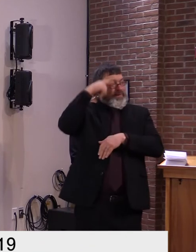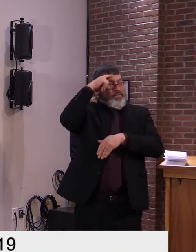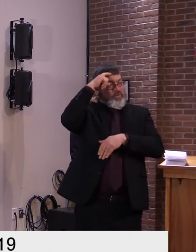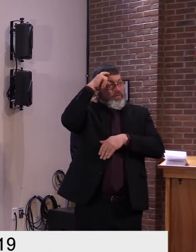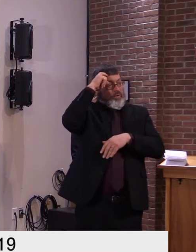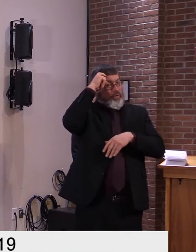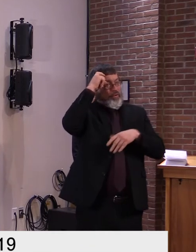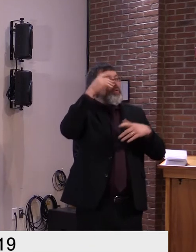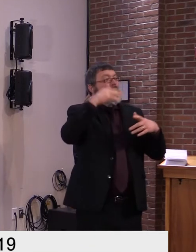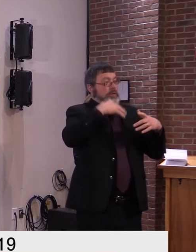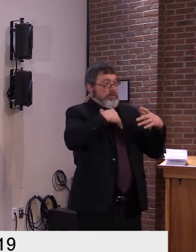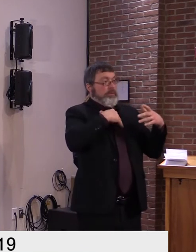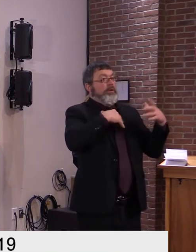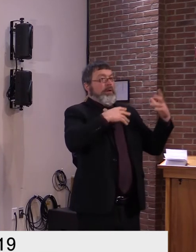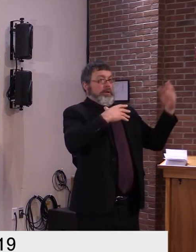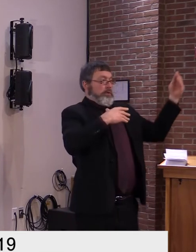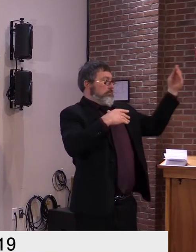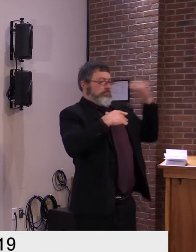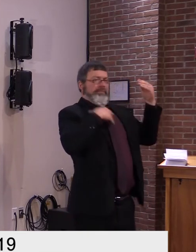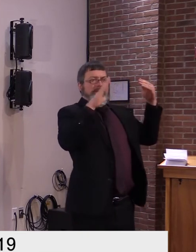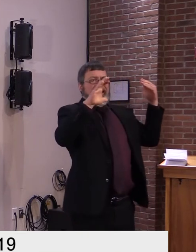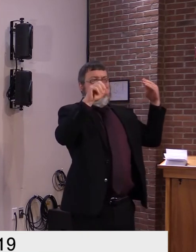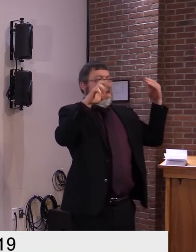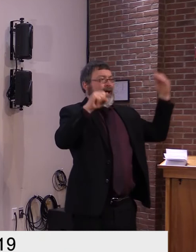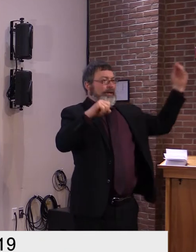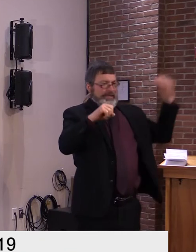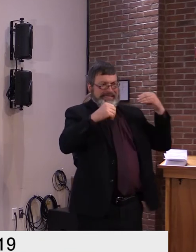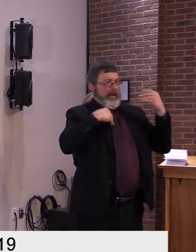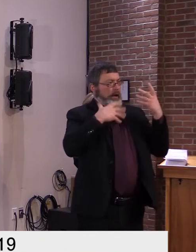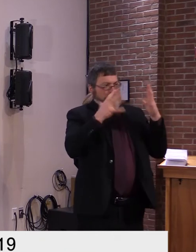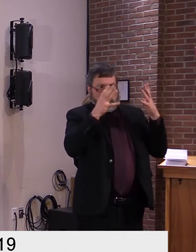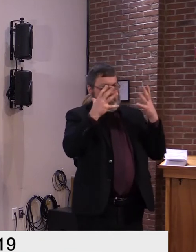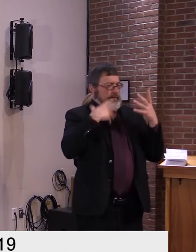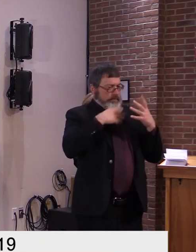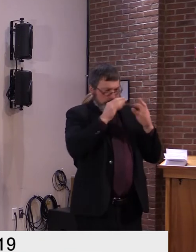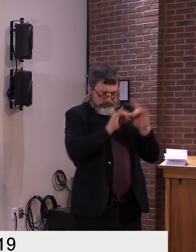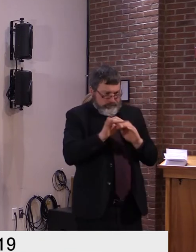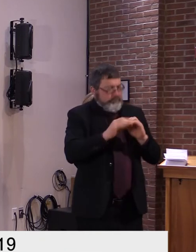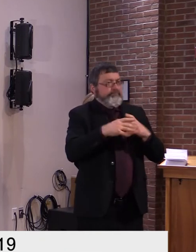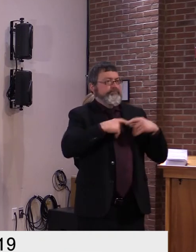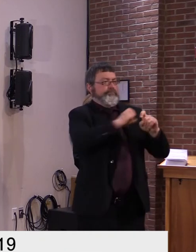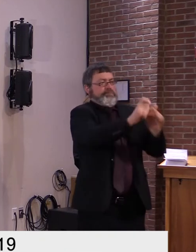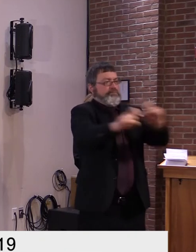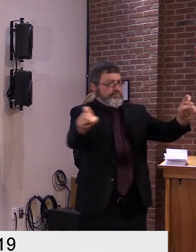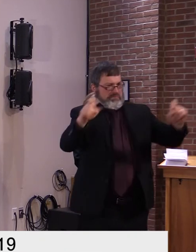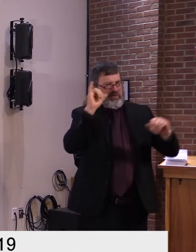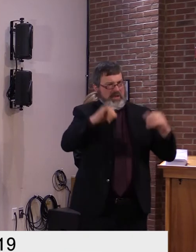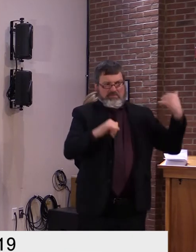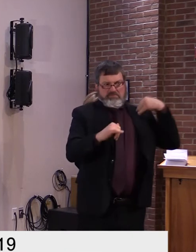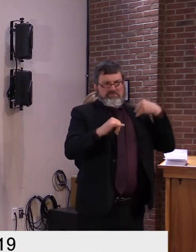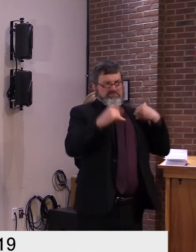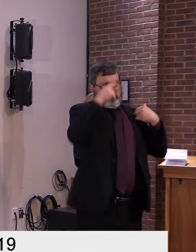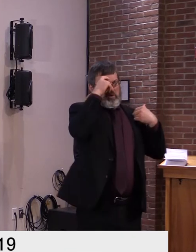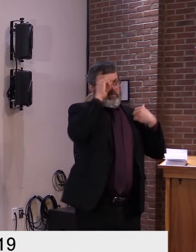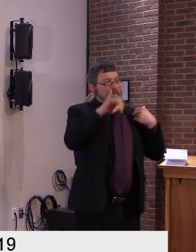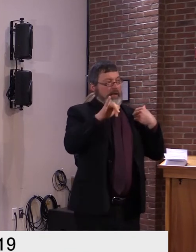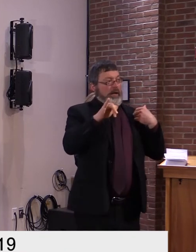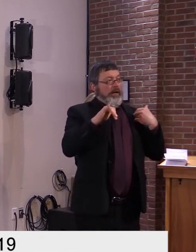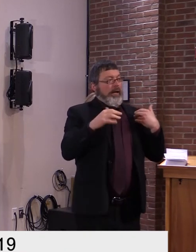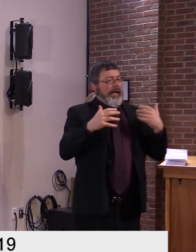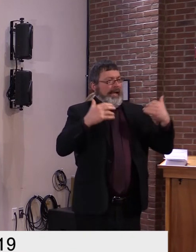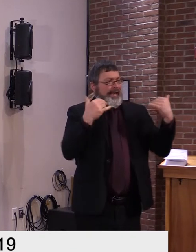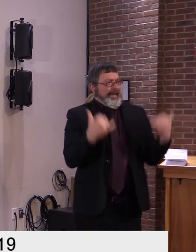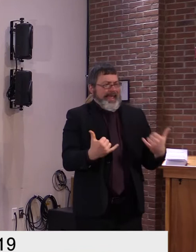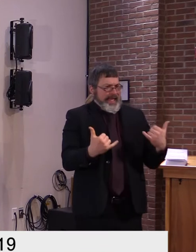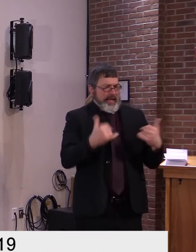to the state, and then we determined how we were going to distribute that. It appears it's going to be more targeted.